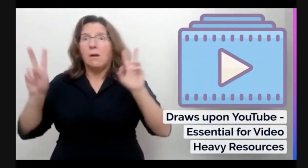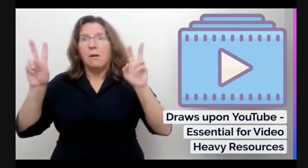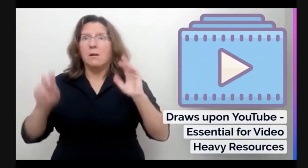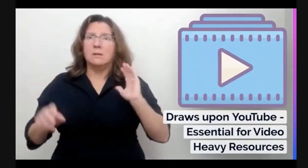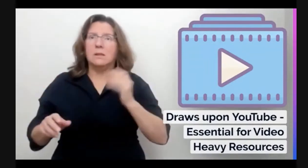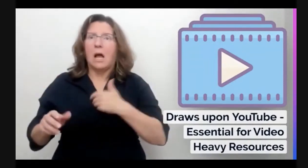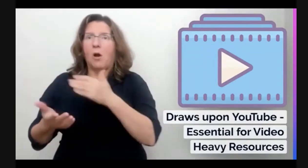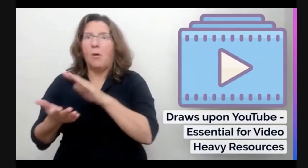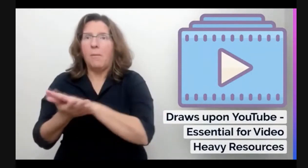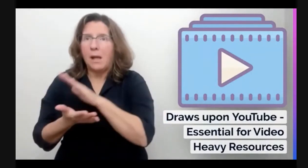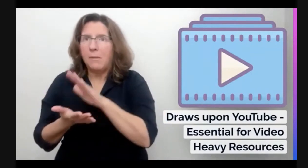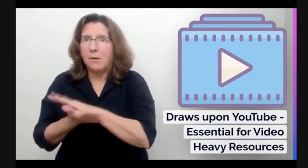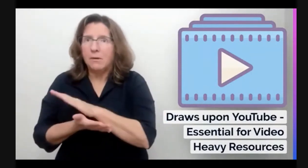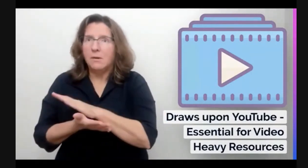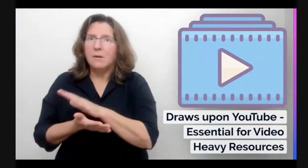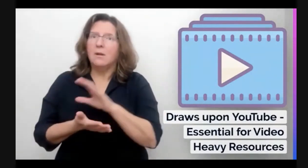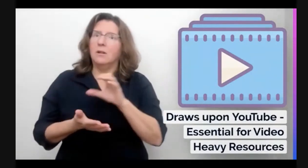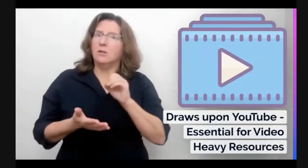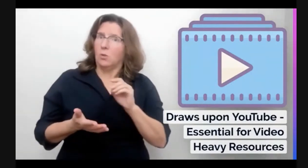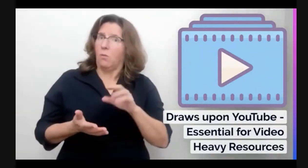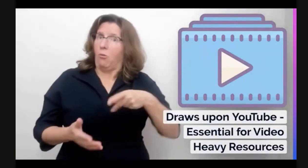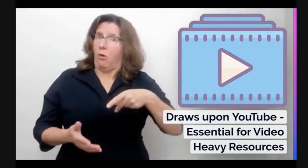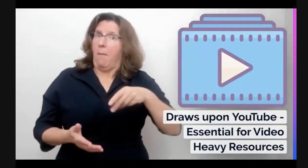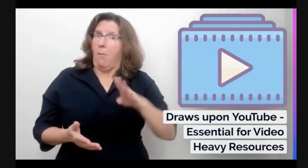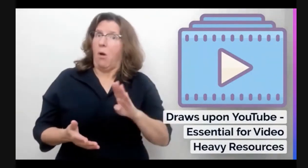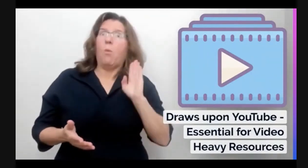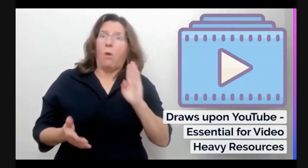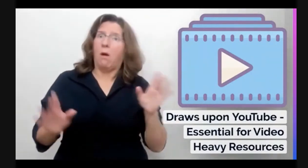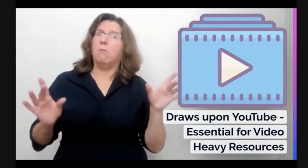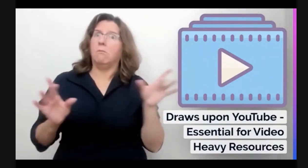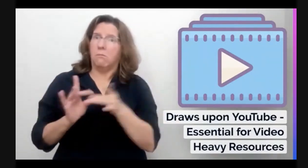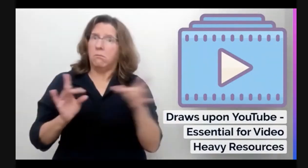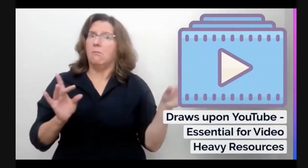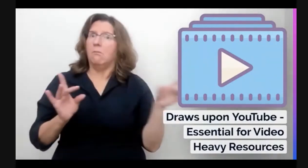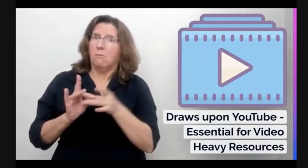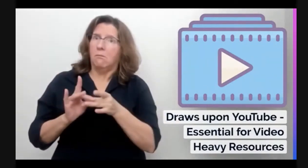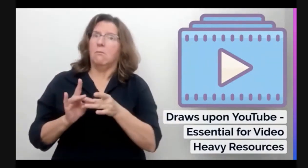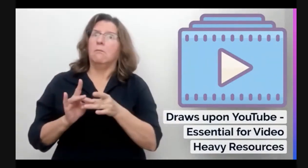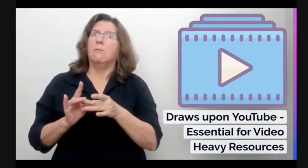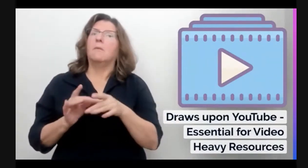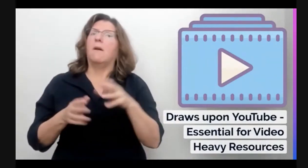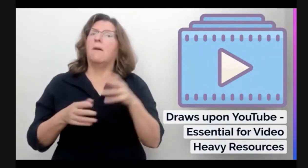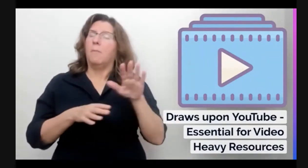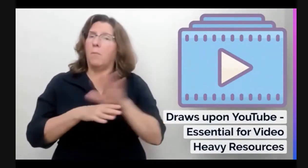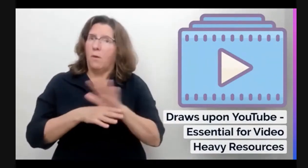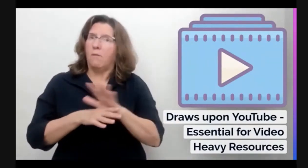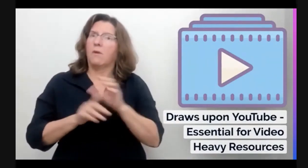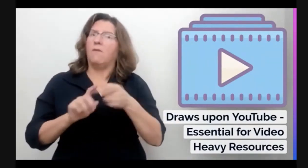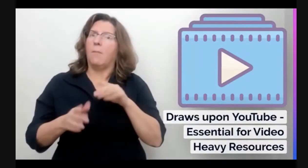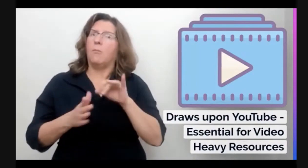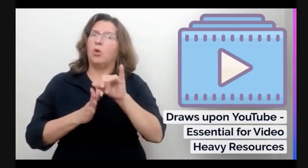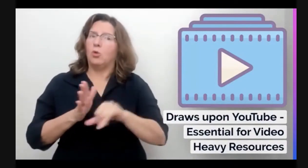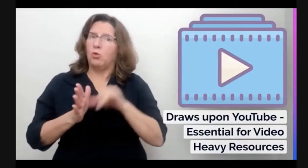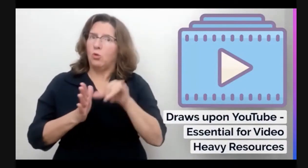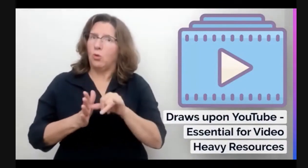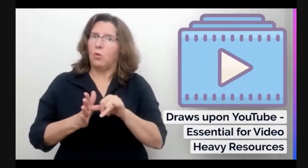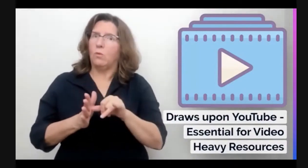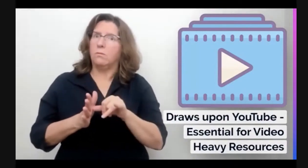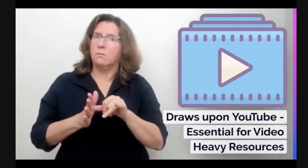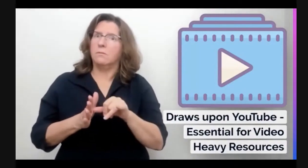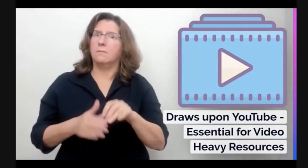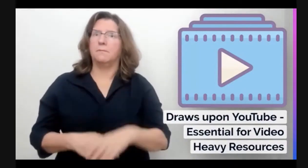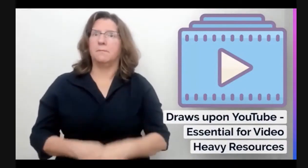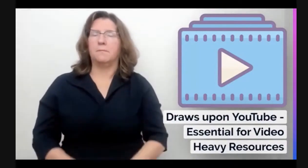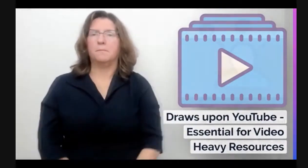video content. Remember, video is the deaf learner's paper. PressBooks works beautifully with YouTube.